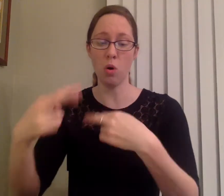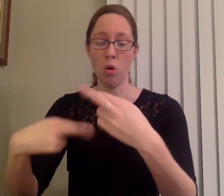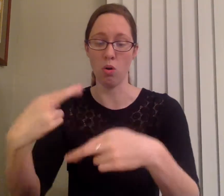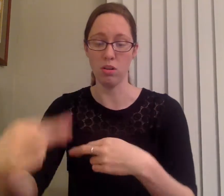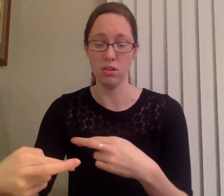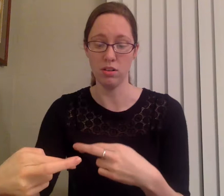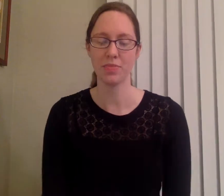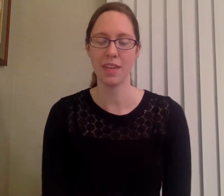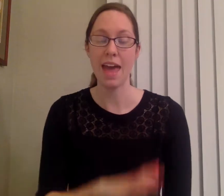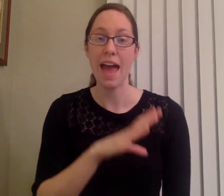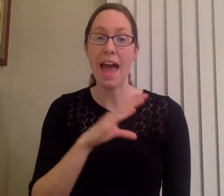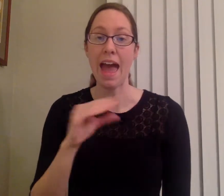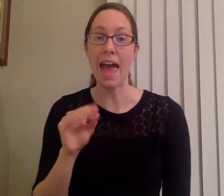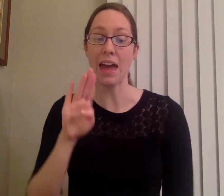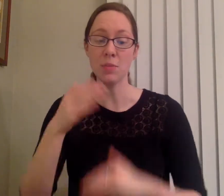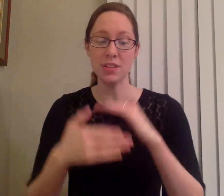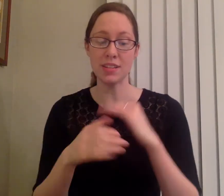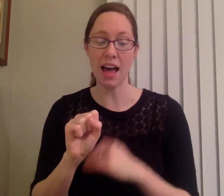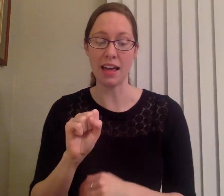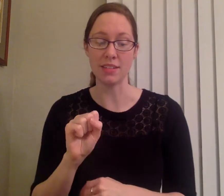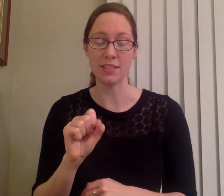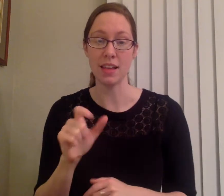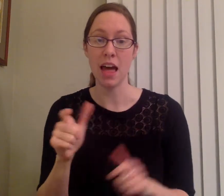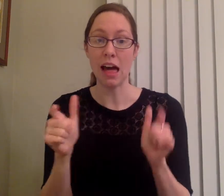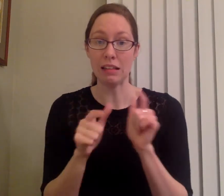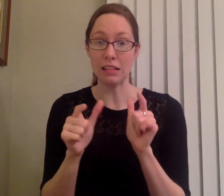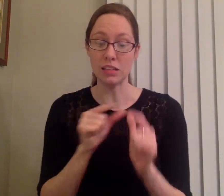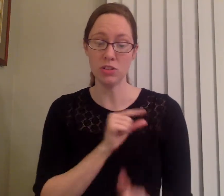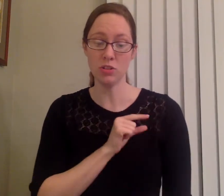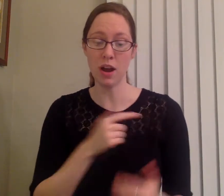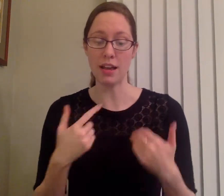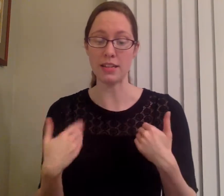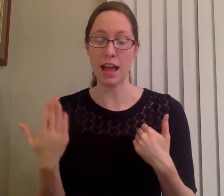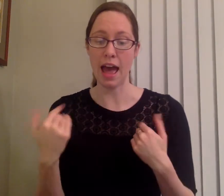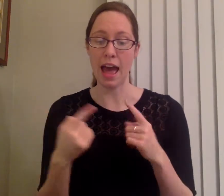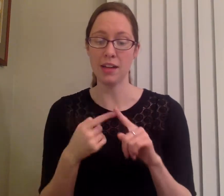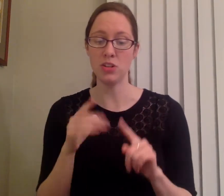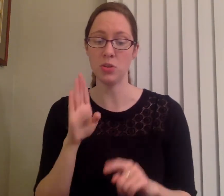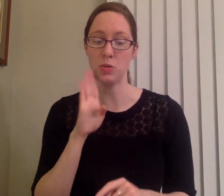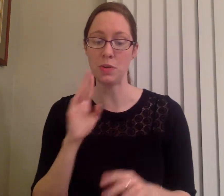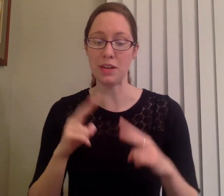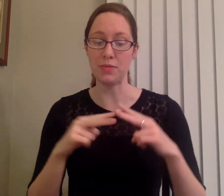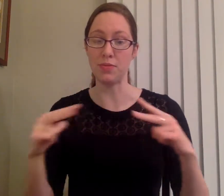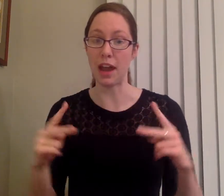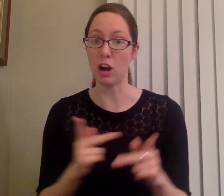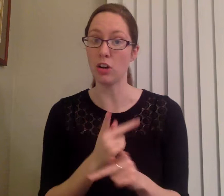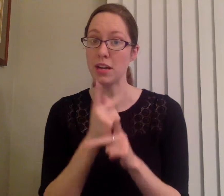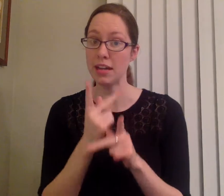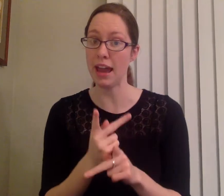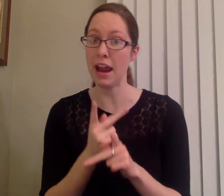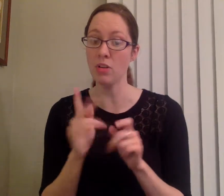roll. And besides, Little Grunt had to be very